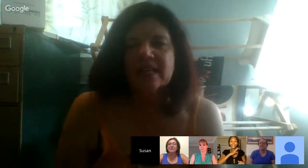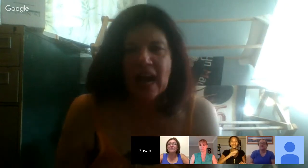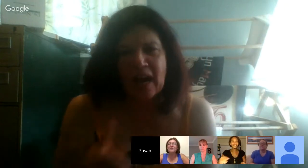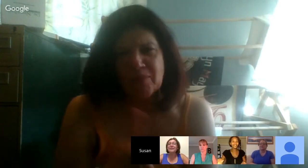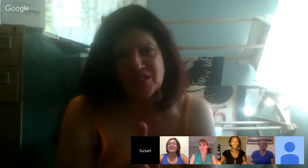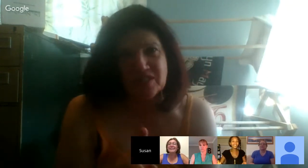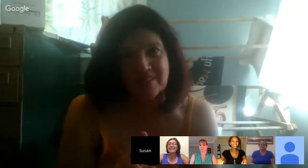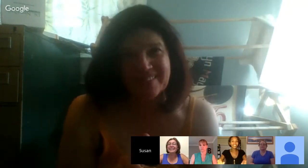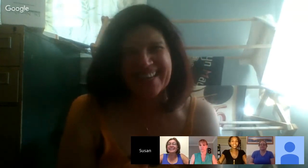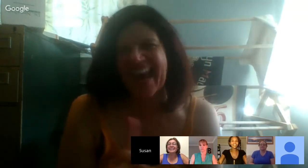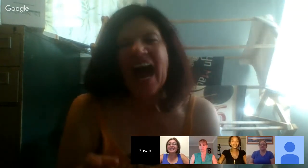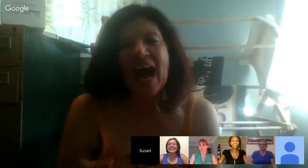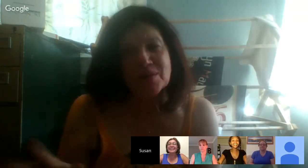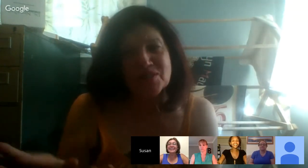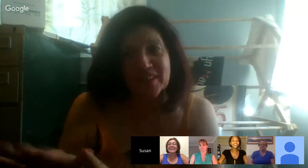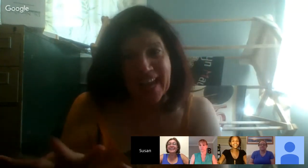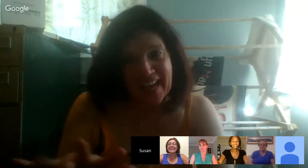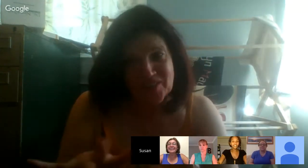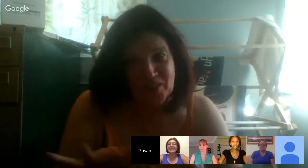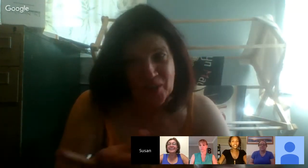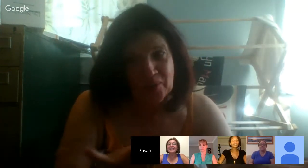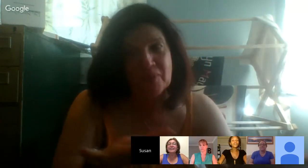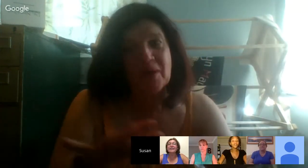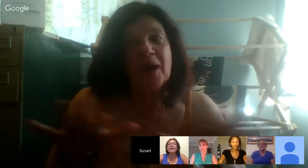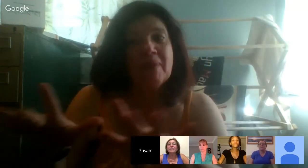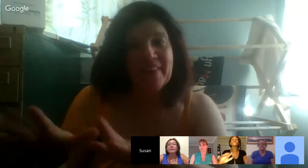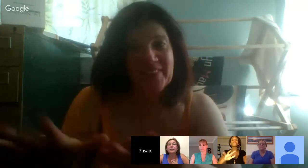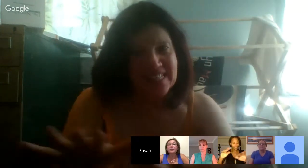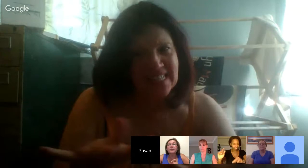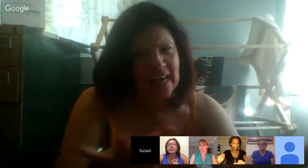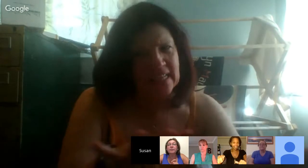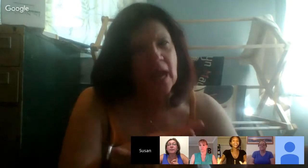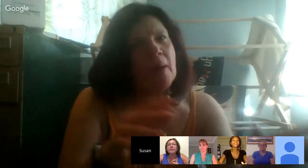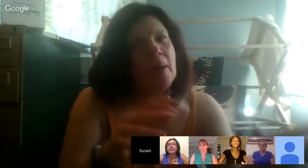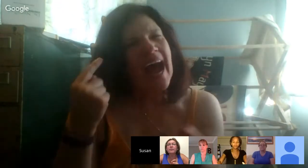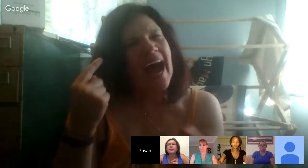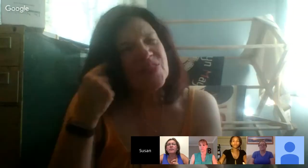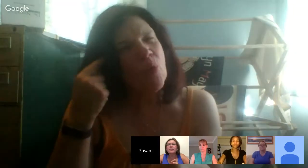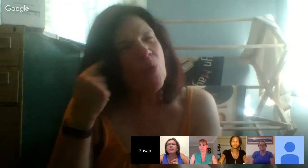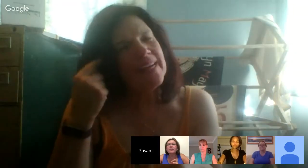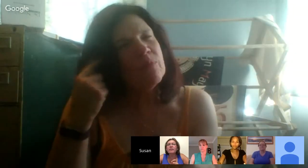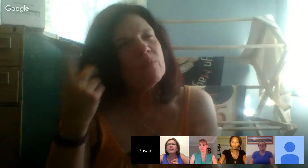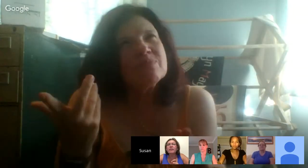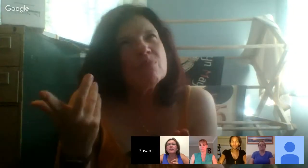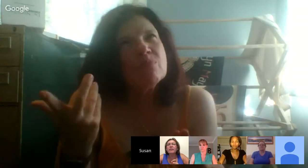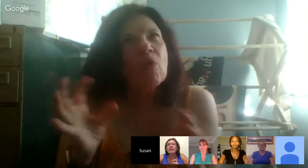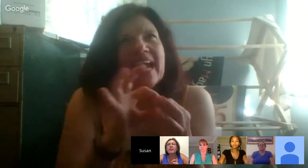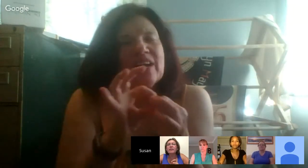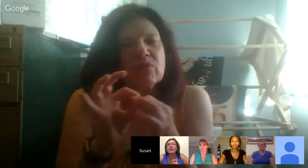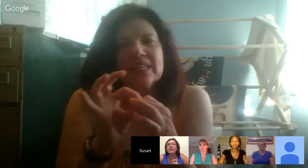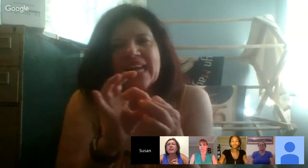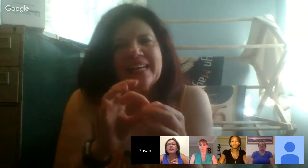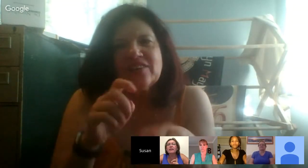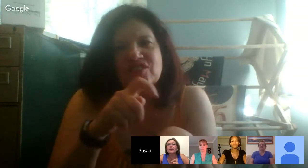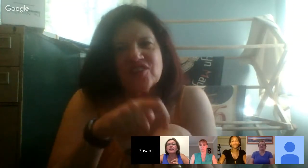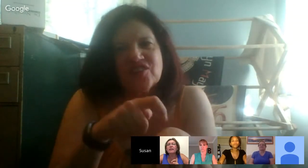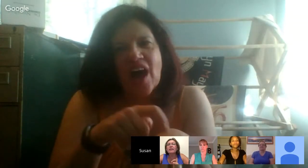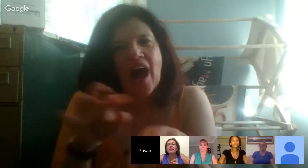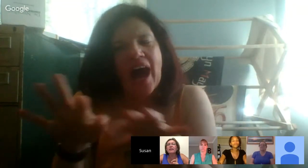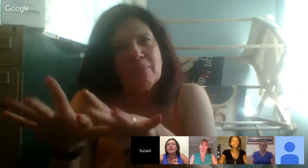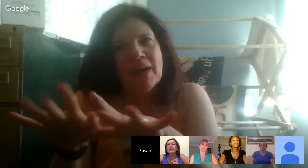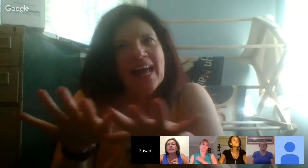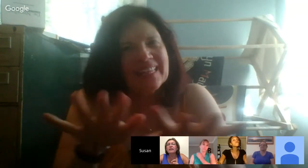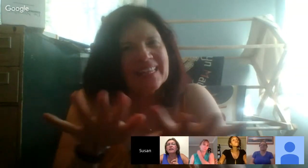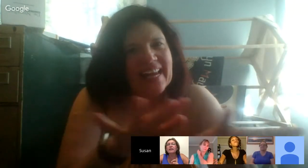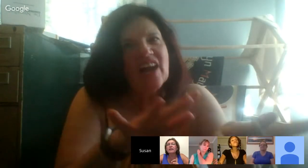Now, I was going to ask you about this sign, but I thought it was more like related to